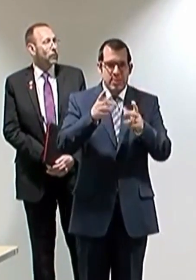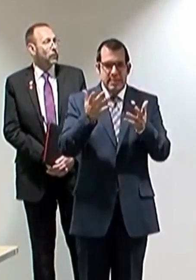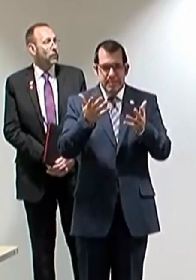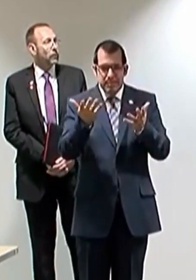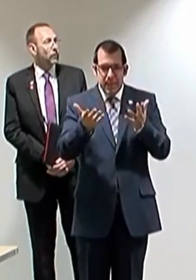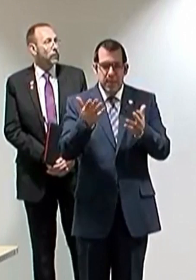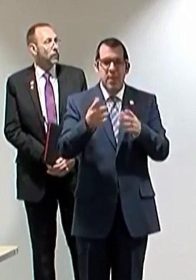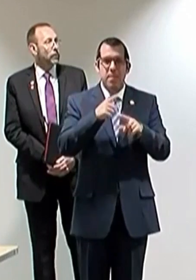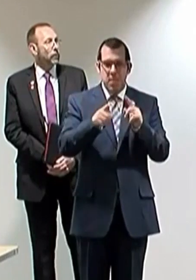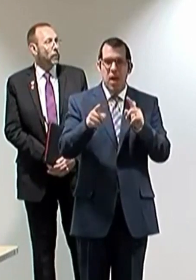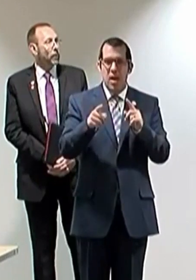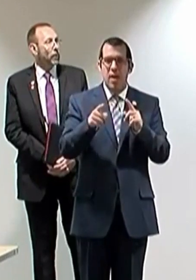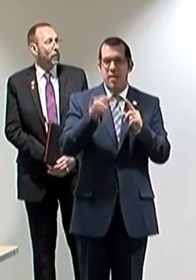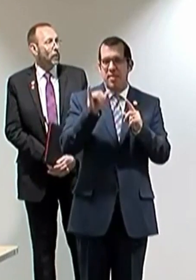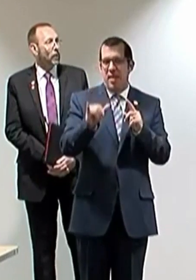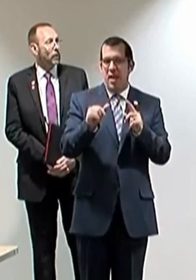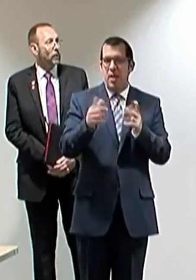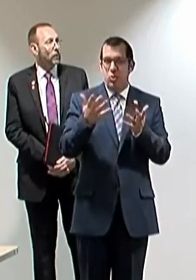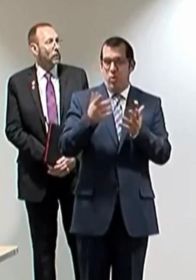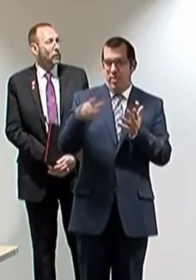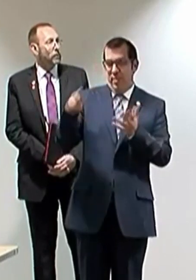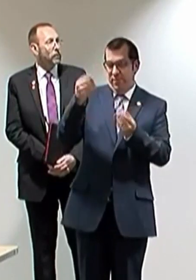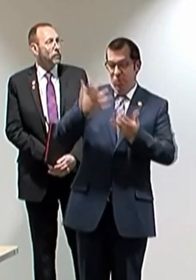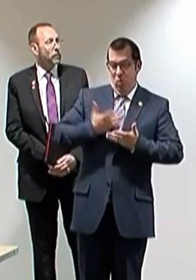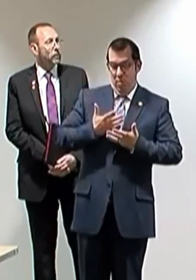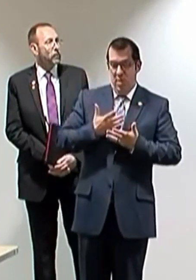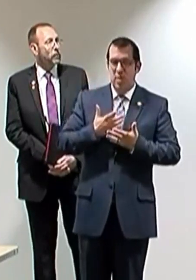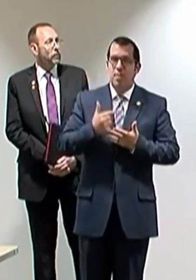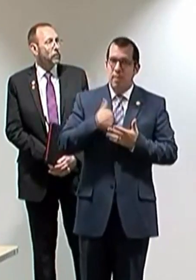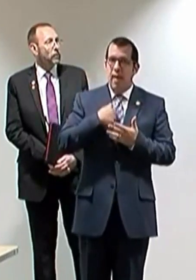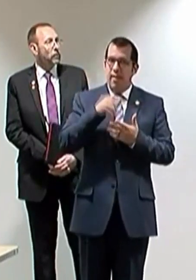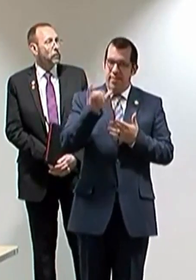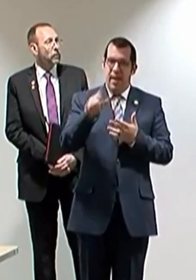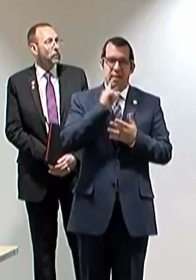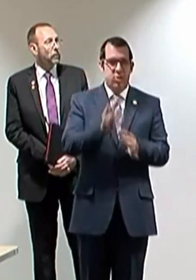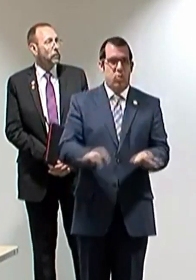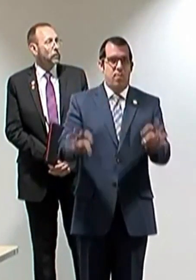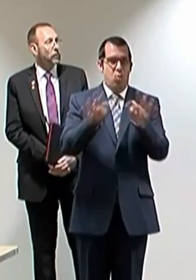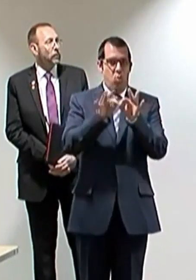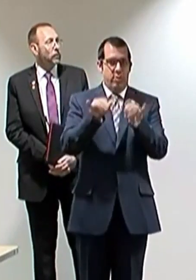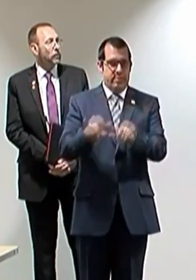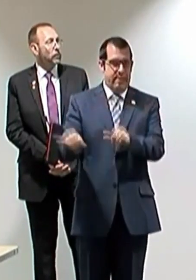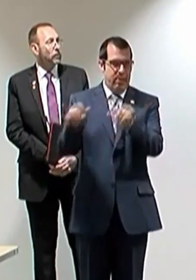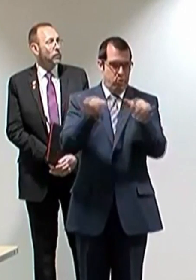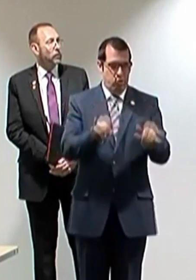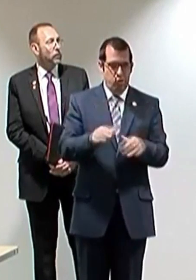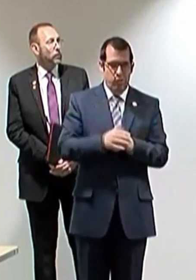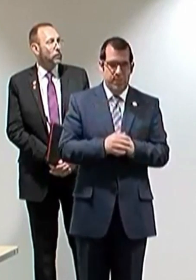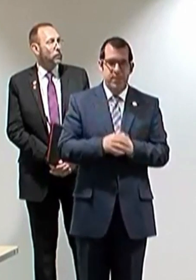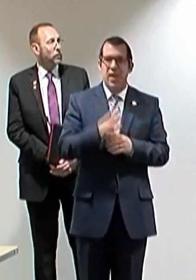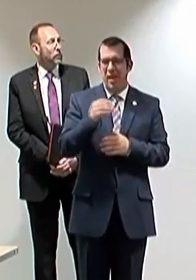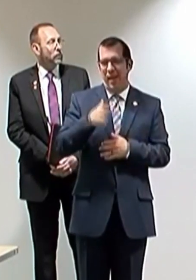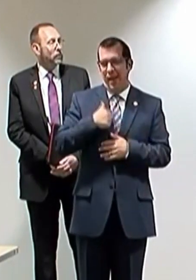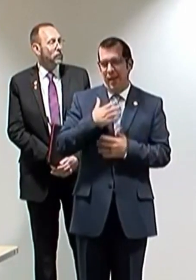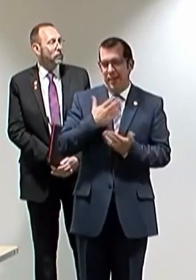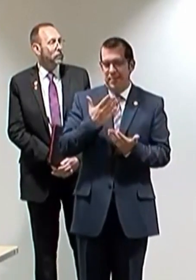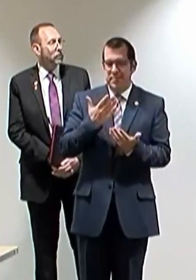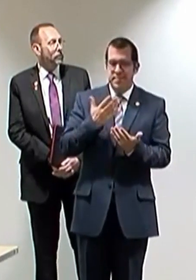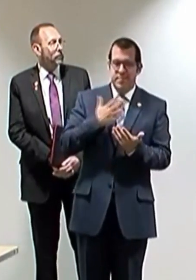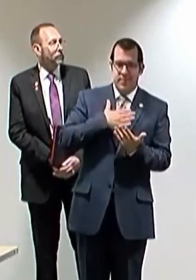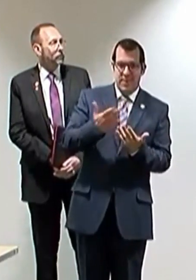but that's what I've been told. But I do believe that is an important standard. I also acknowledge that's hard to